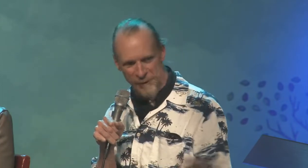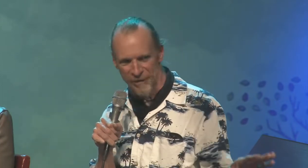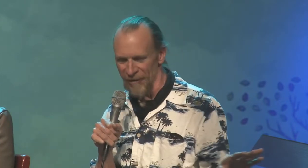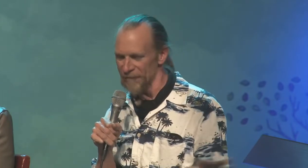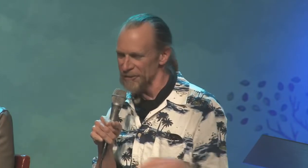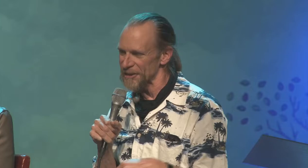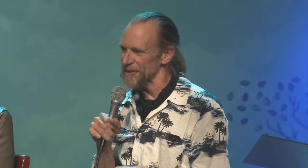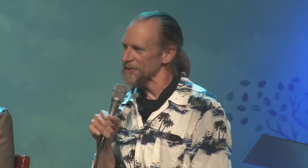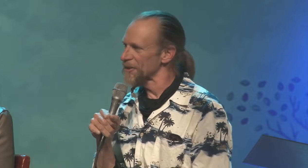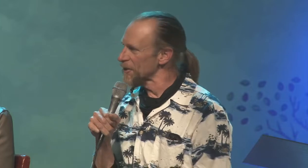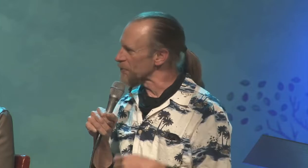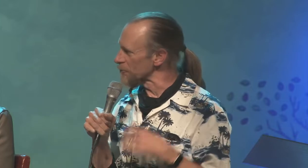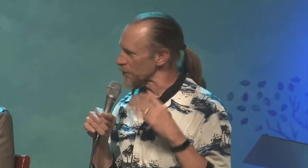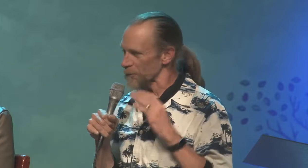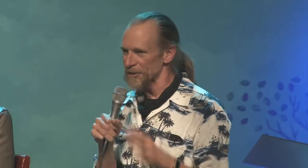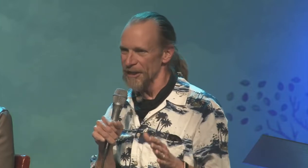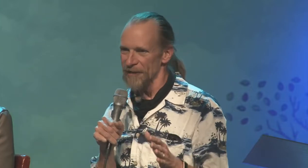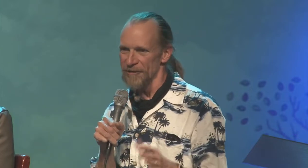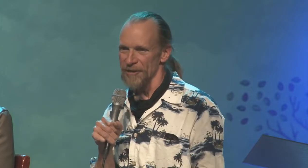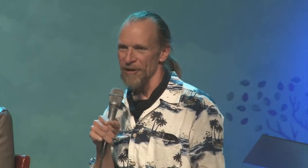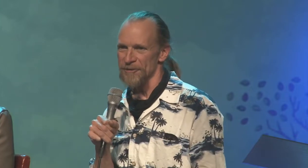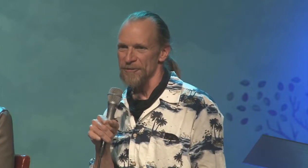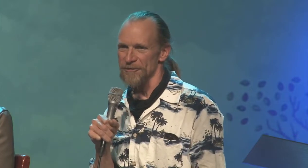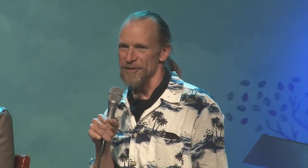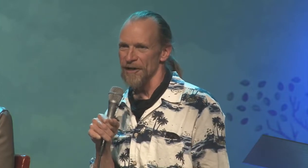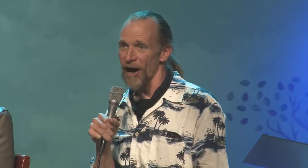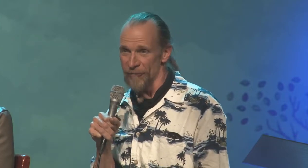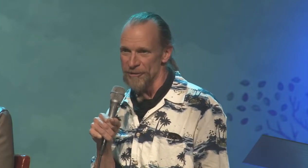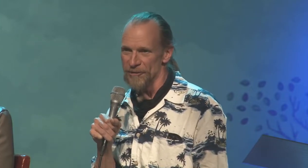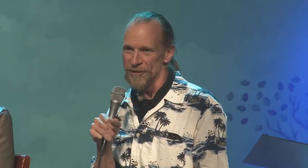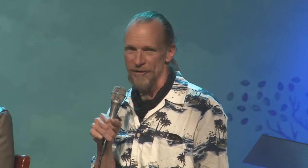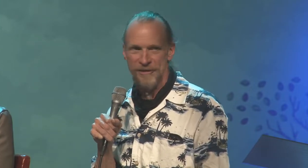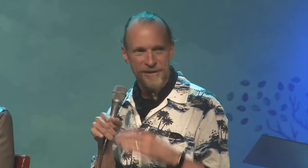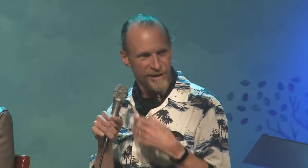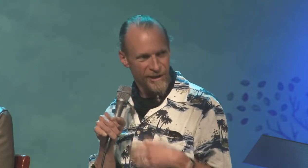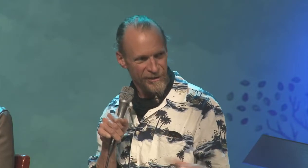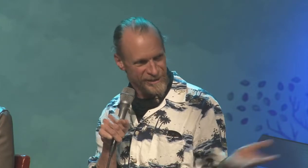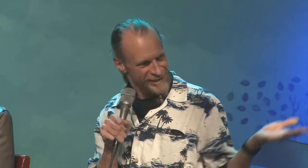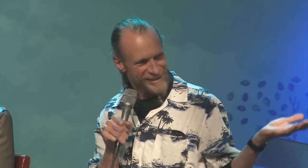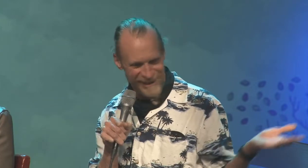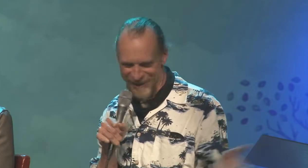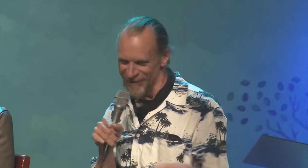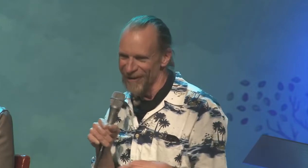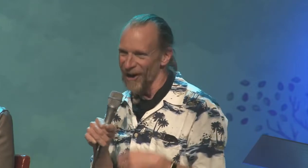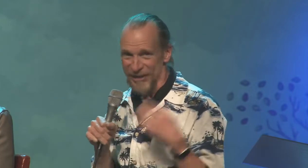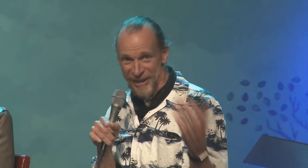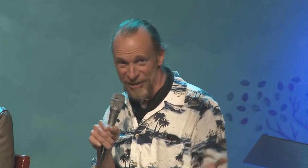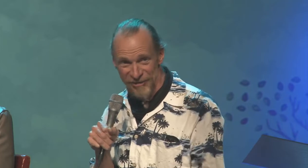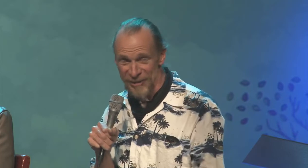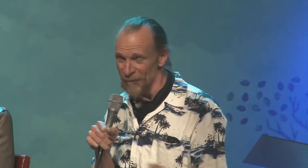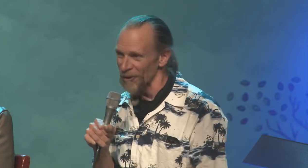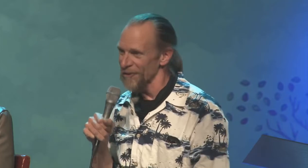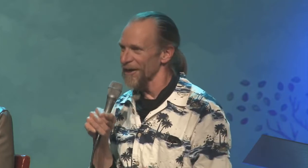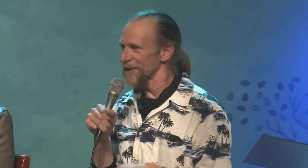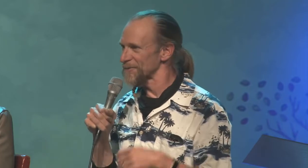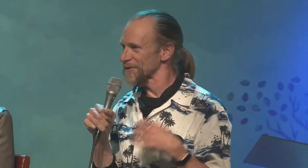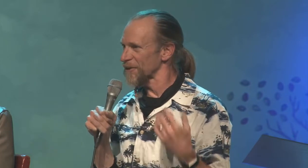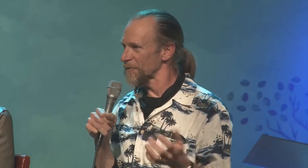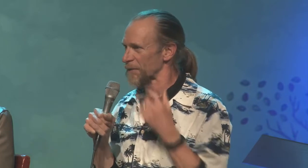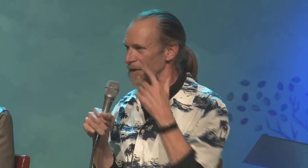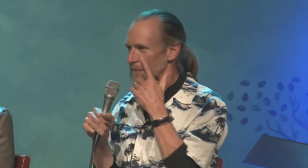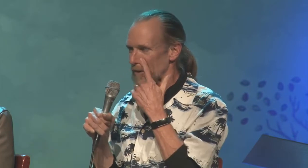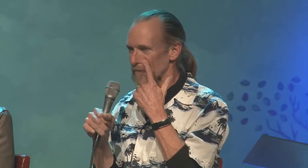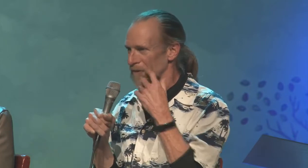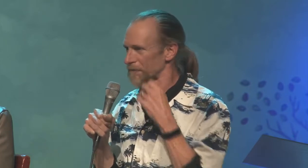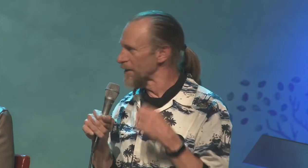out. And we've been here ever since. We really appreciate everything Crossroads offers to us. Our kids, thank you. Our kids are in the programs. You know,